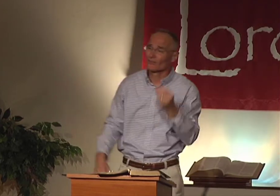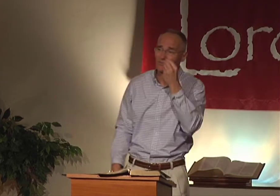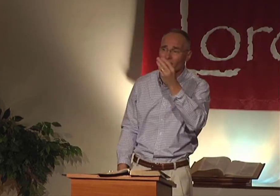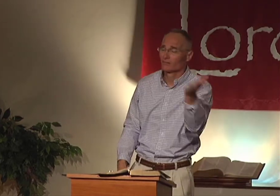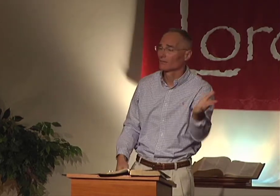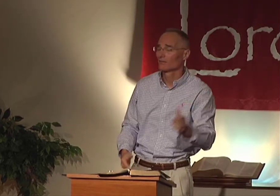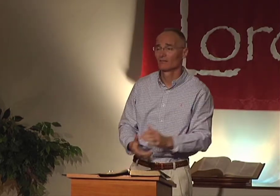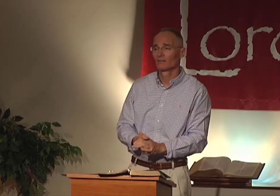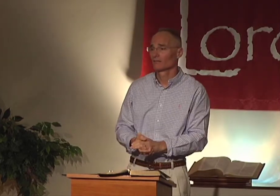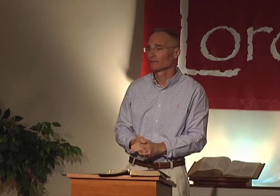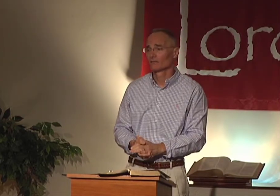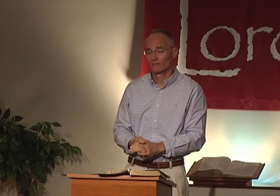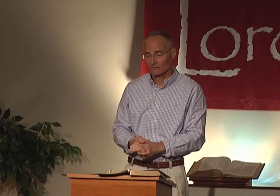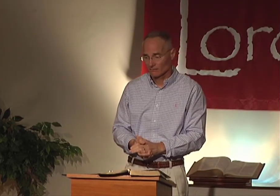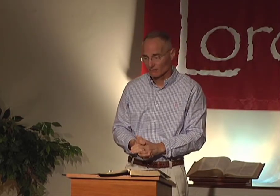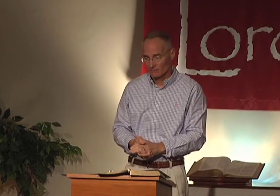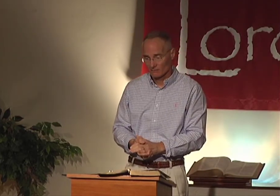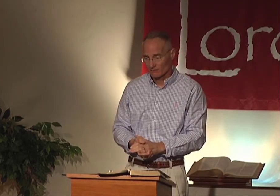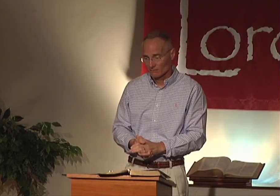It won't work. I'm telling you, it won't work.